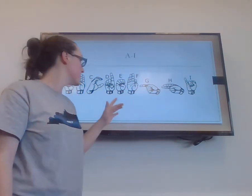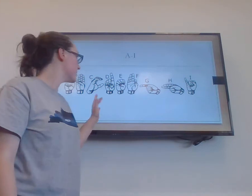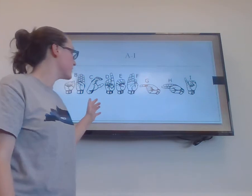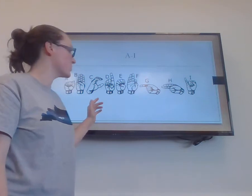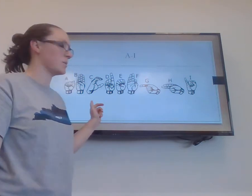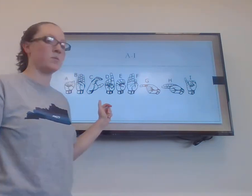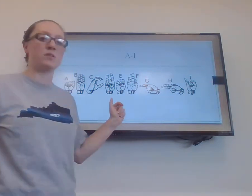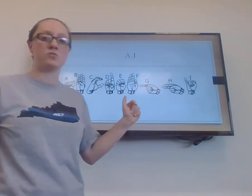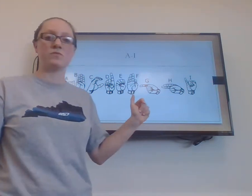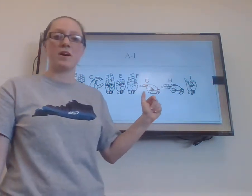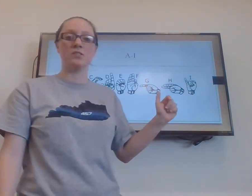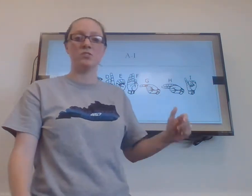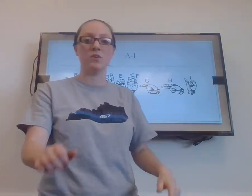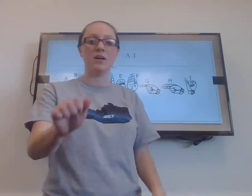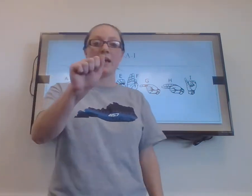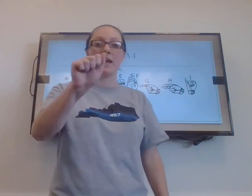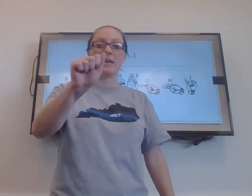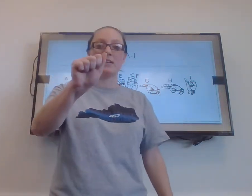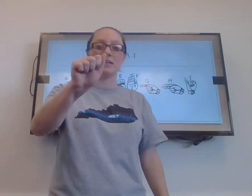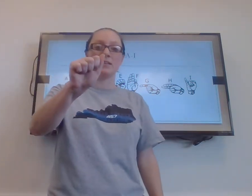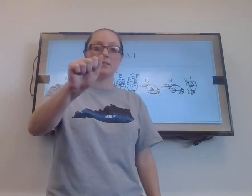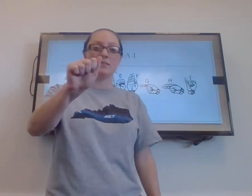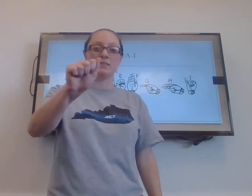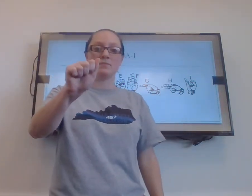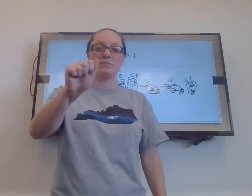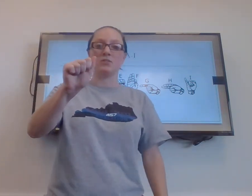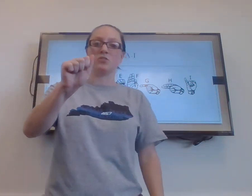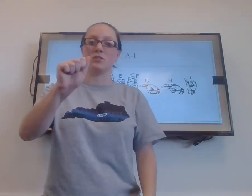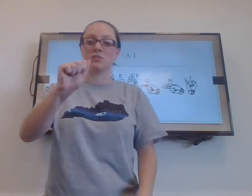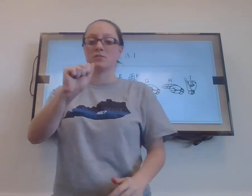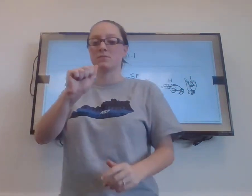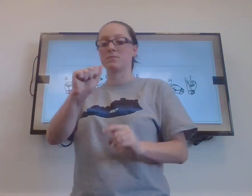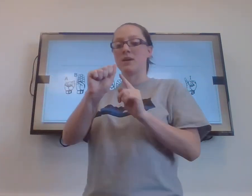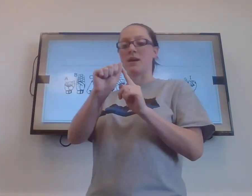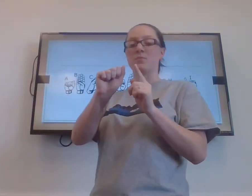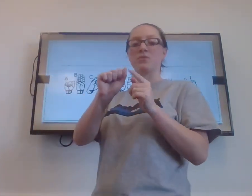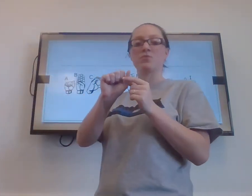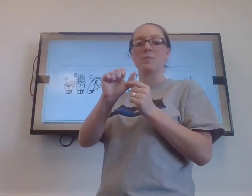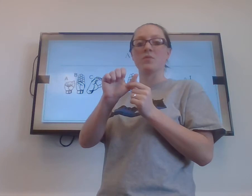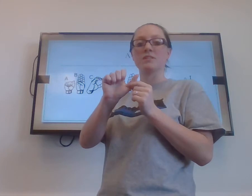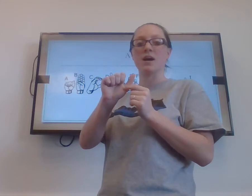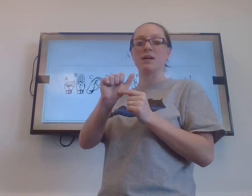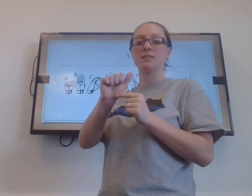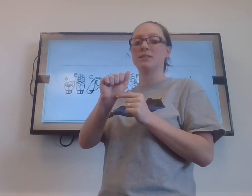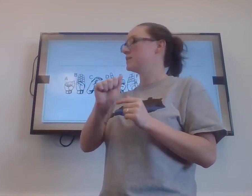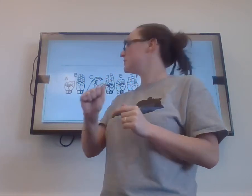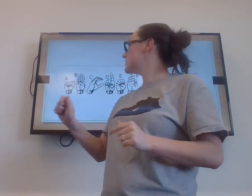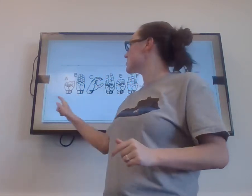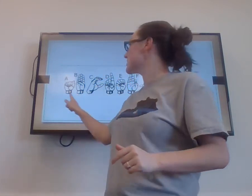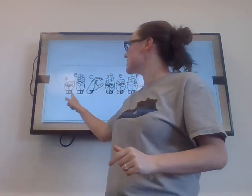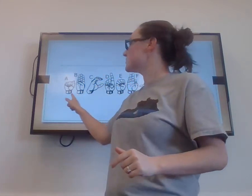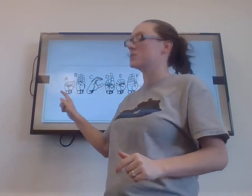The first couple letters are fine. So A is just A with your thumb on the side, just like this